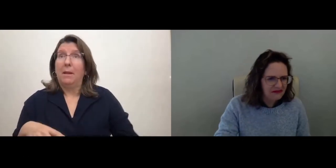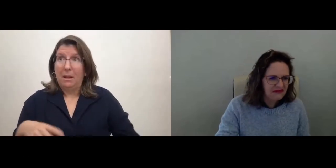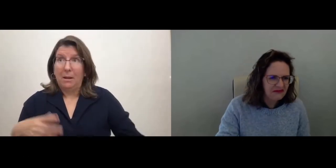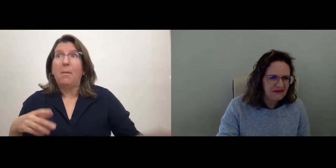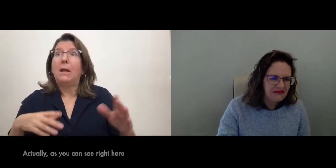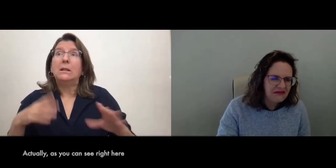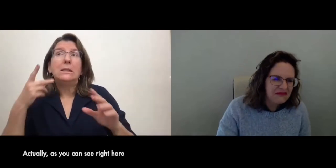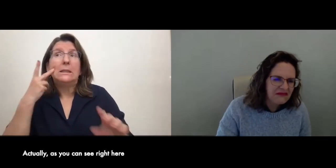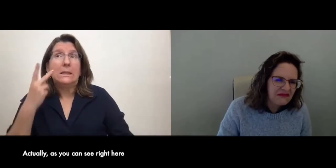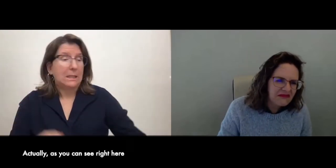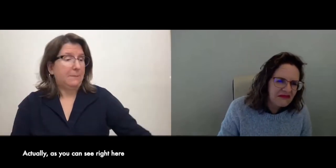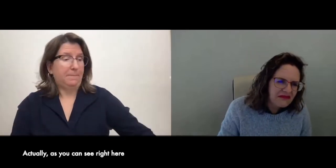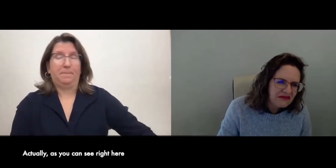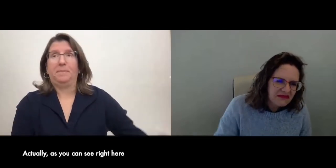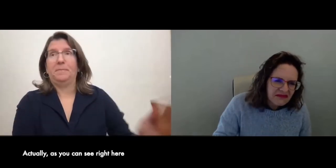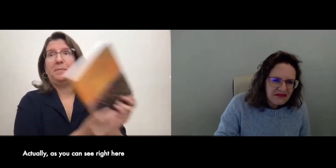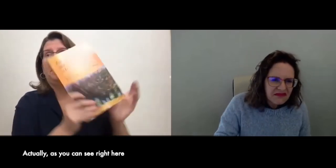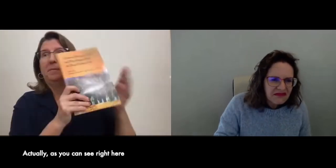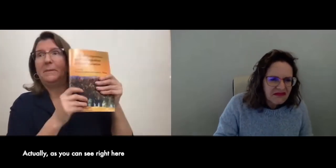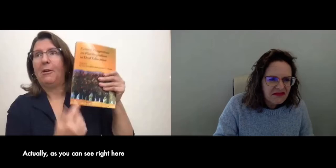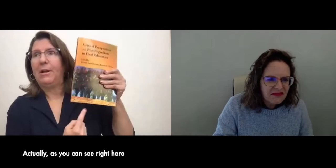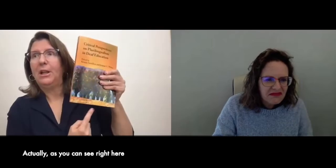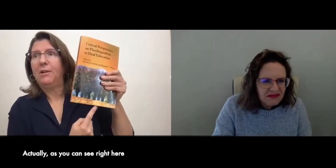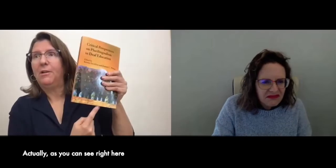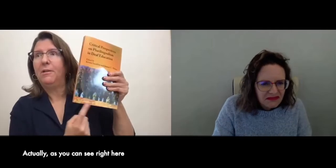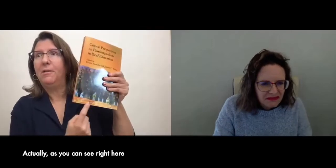Actually, as you can see right here,